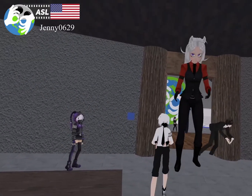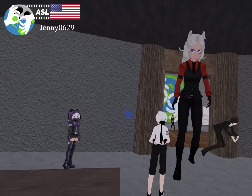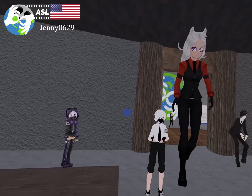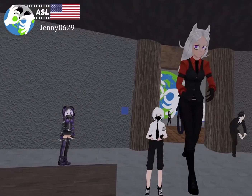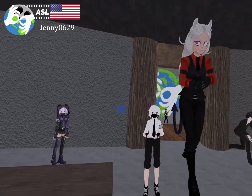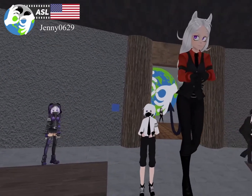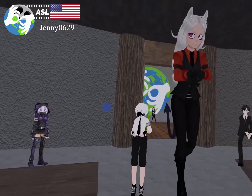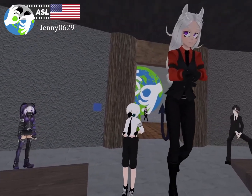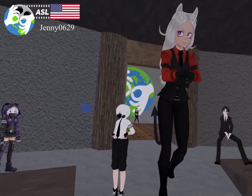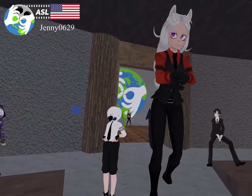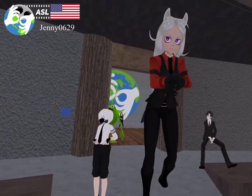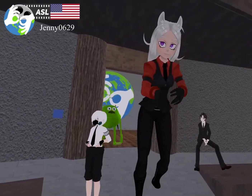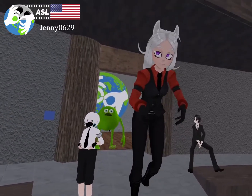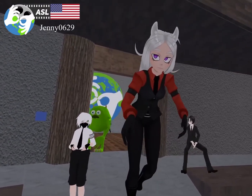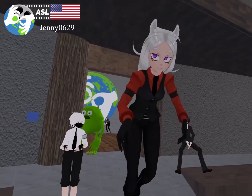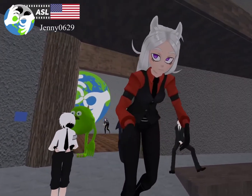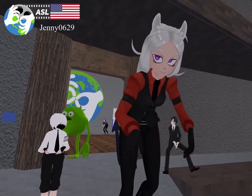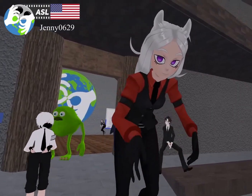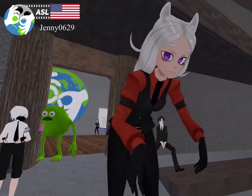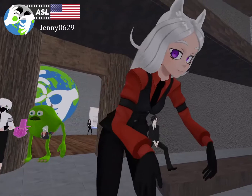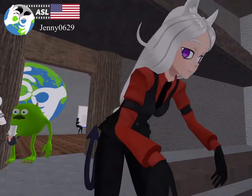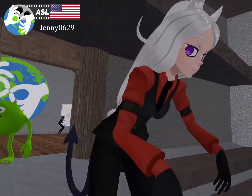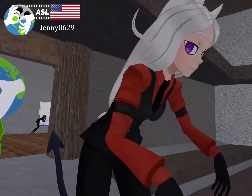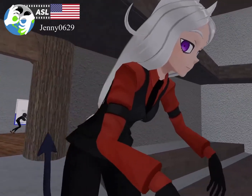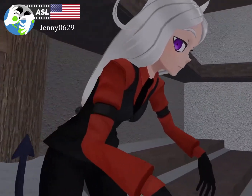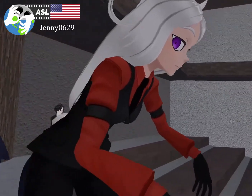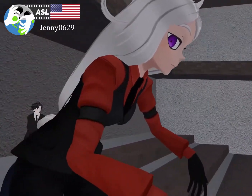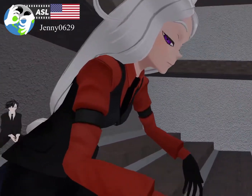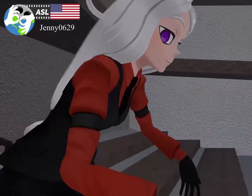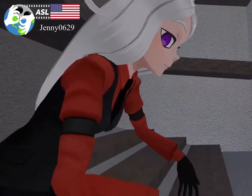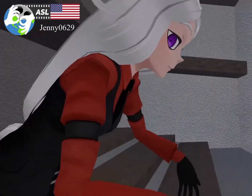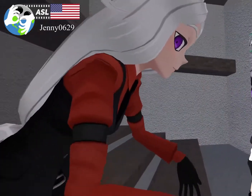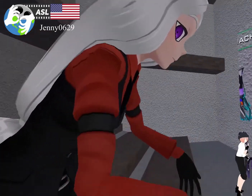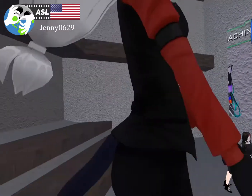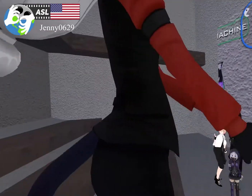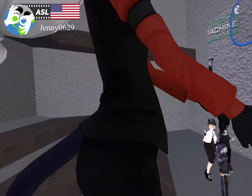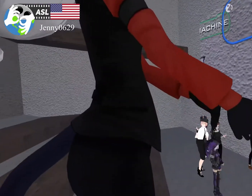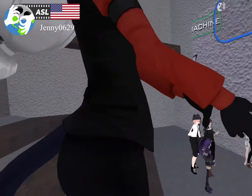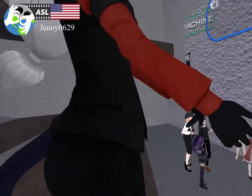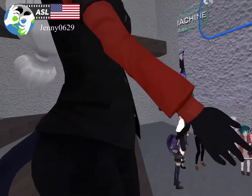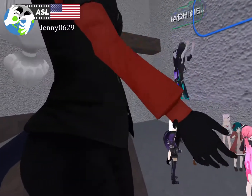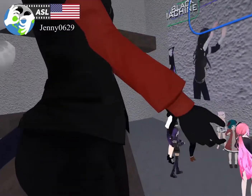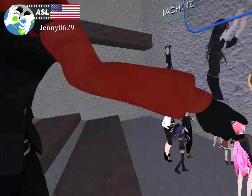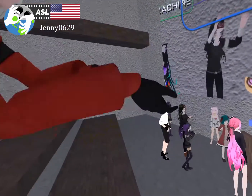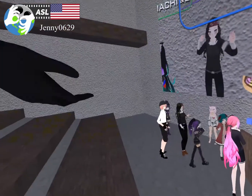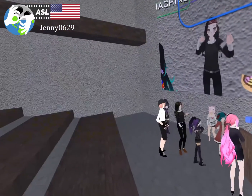actually, look that way and sign to look that way, indicating to everybody, it's important. We'll Right. see them at the